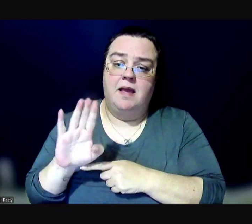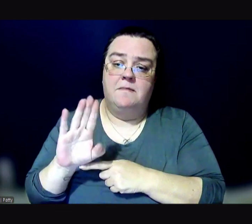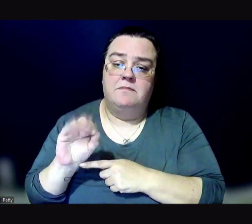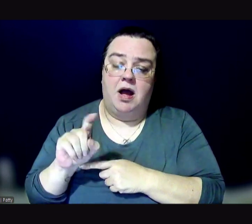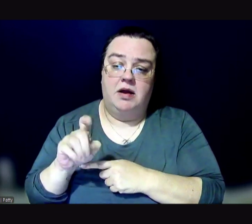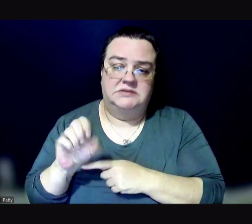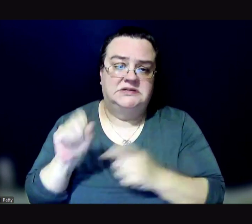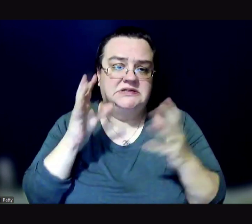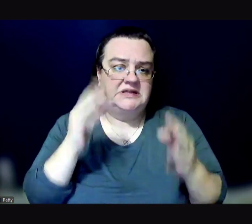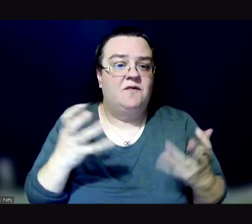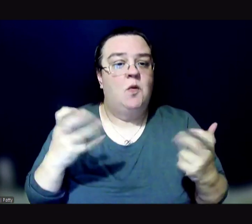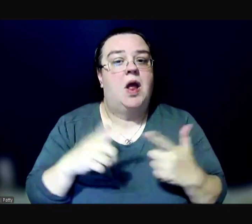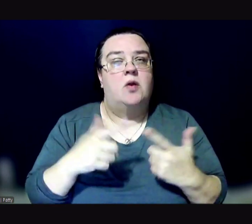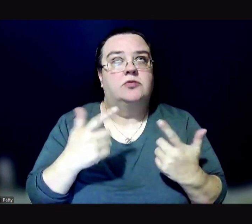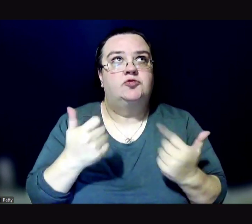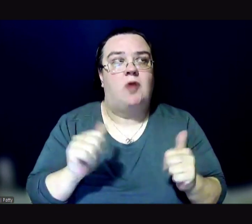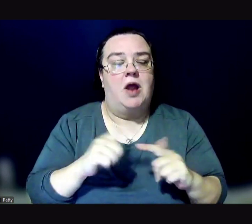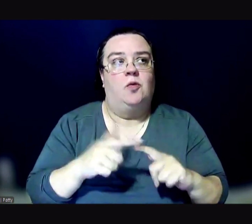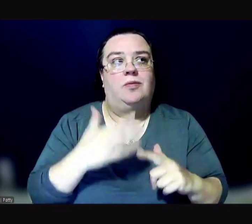better.